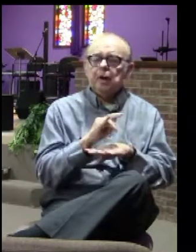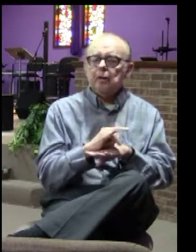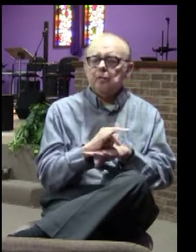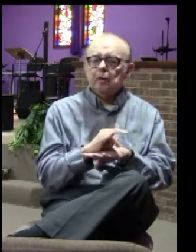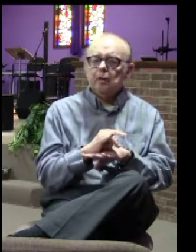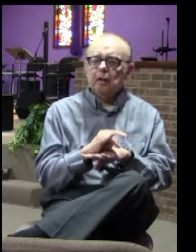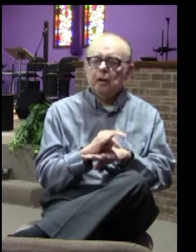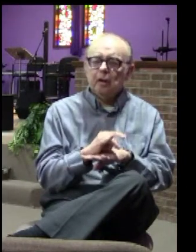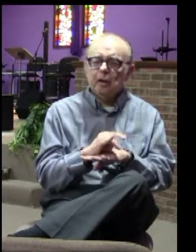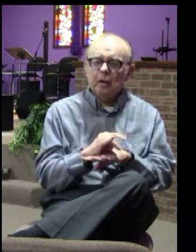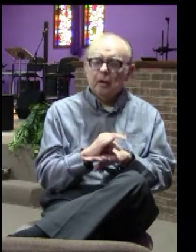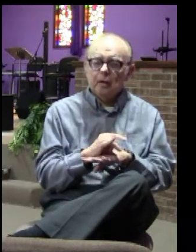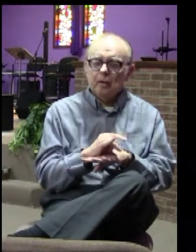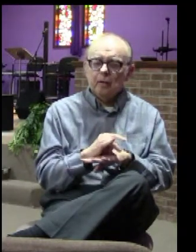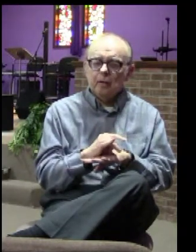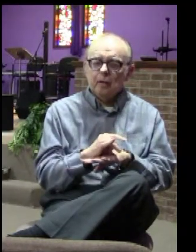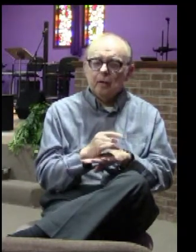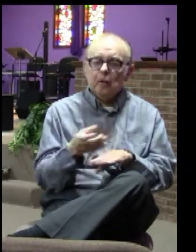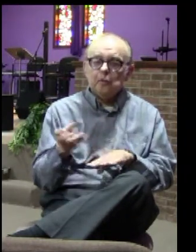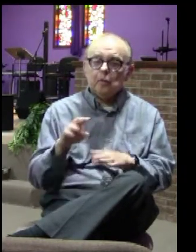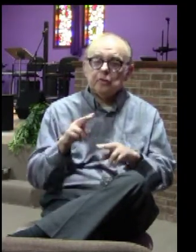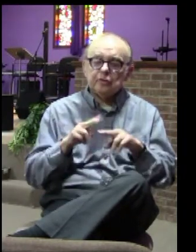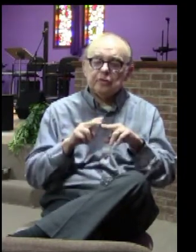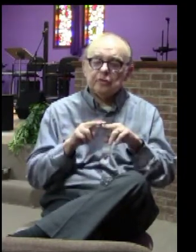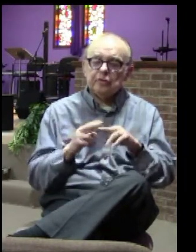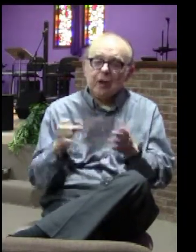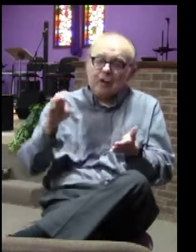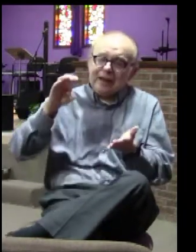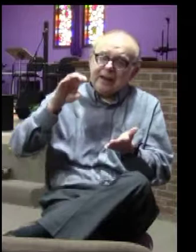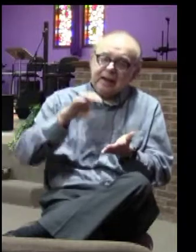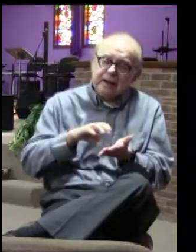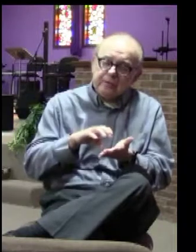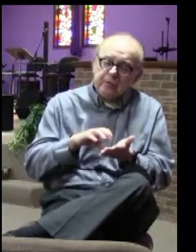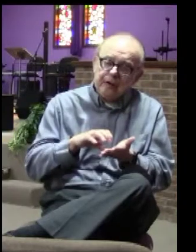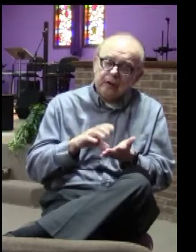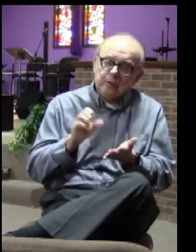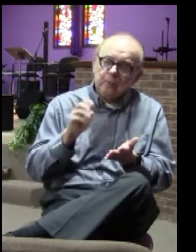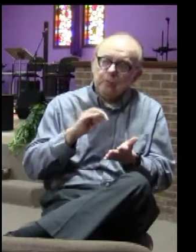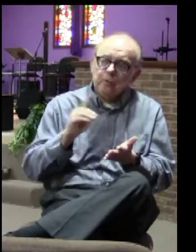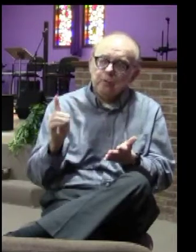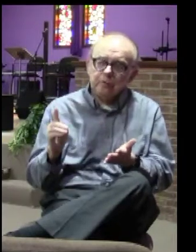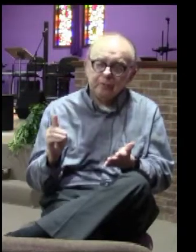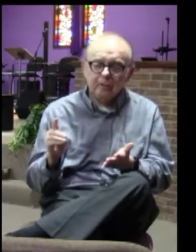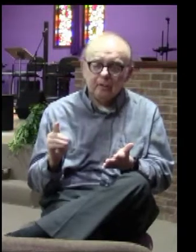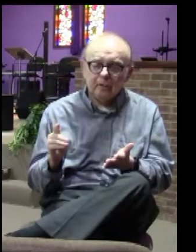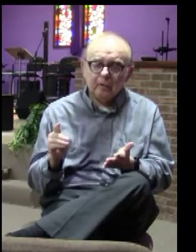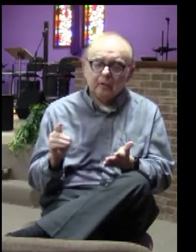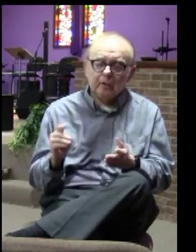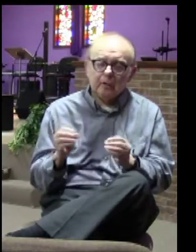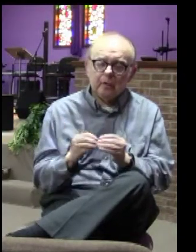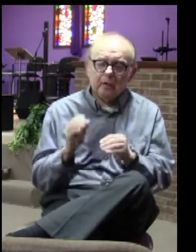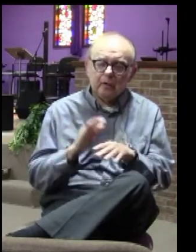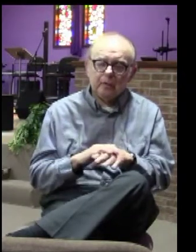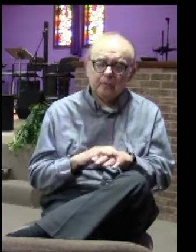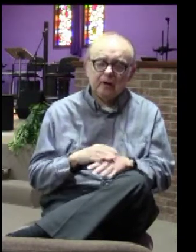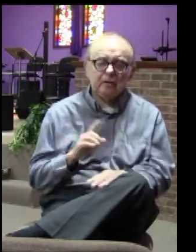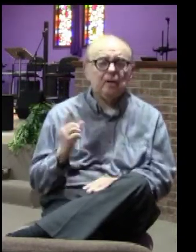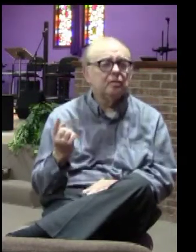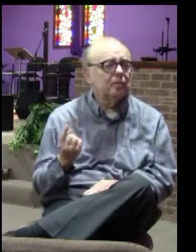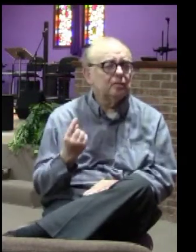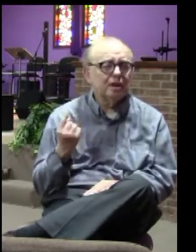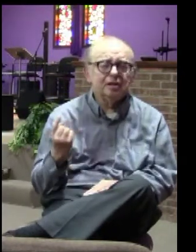Betrayal pours salt into that wound. It's more than